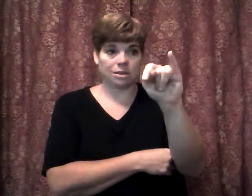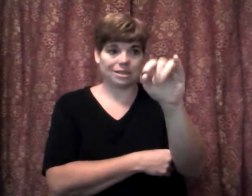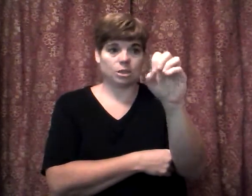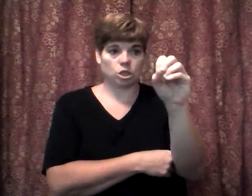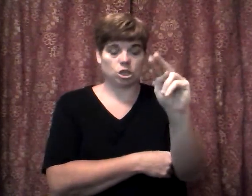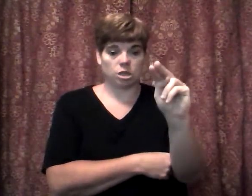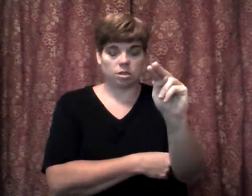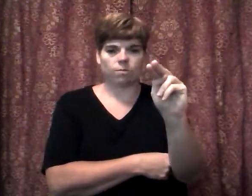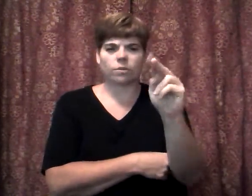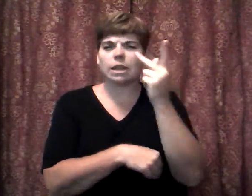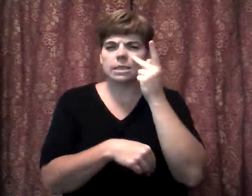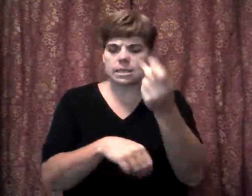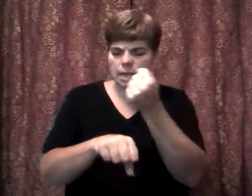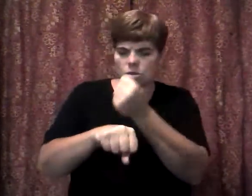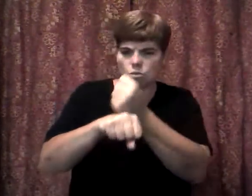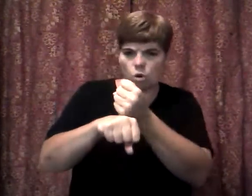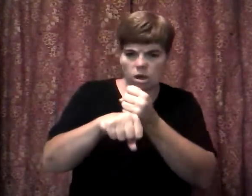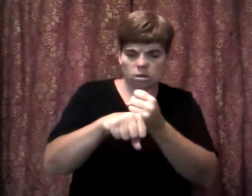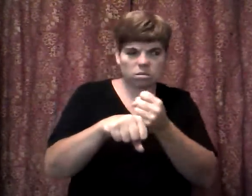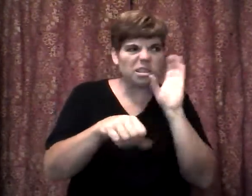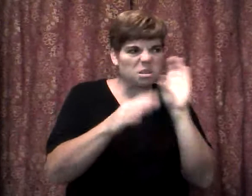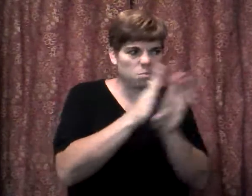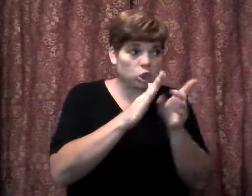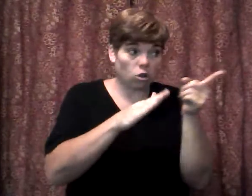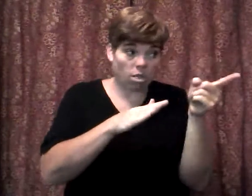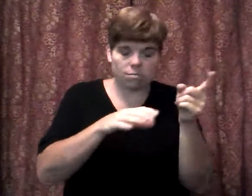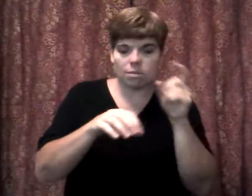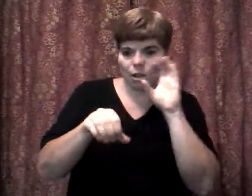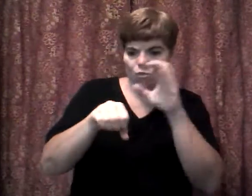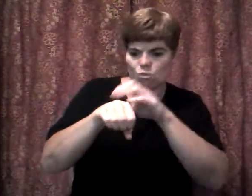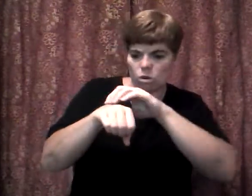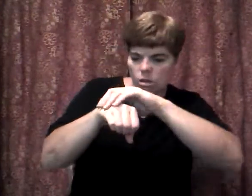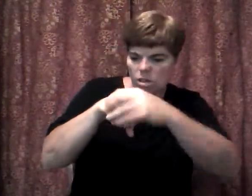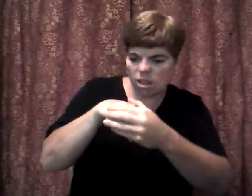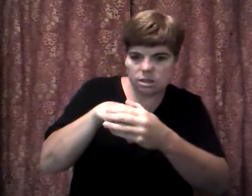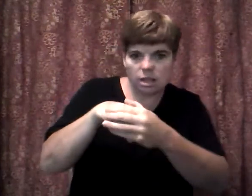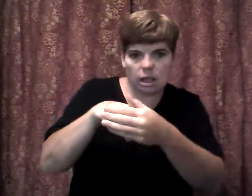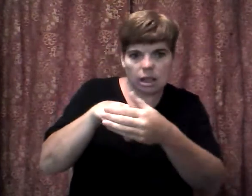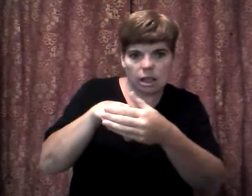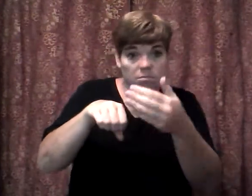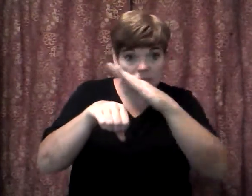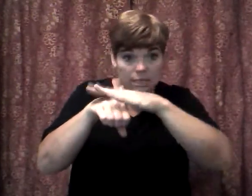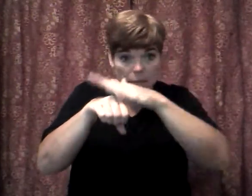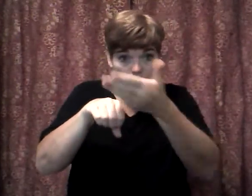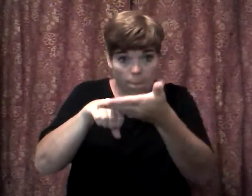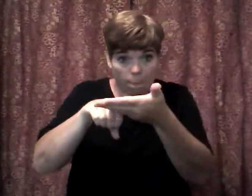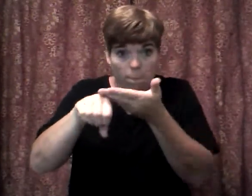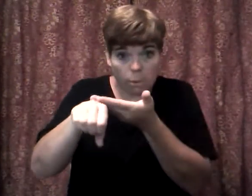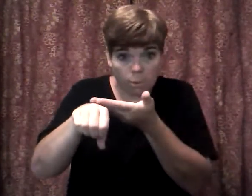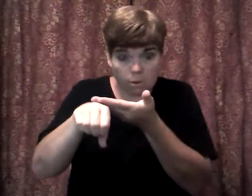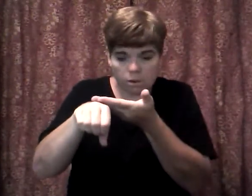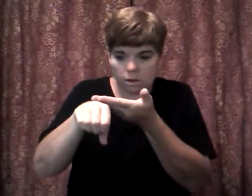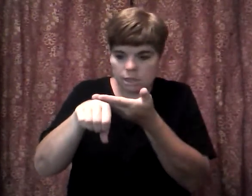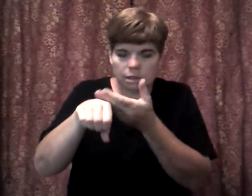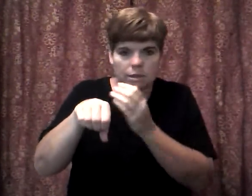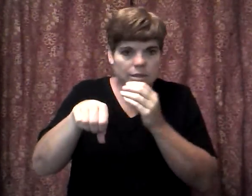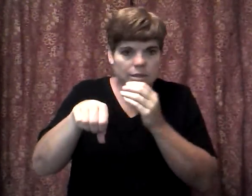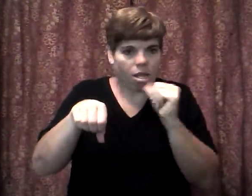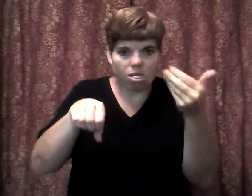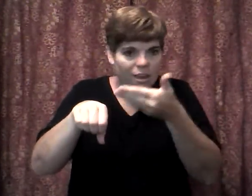of the rock has fallen off, okay? It broke off, okay? So now you're left with the other